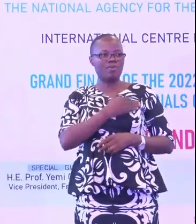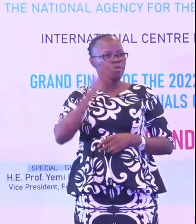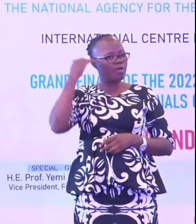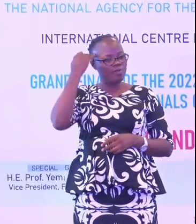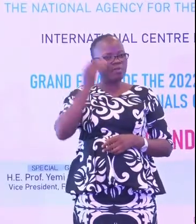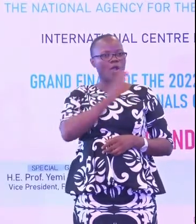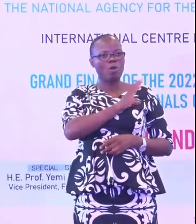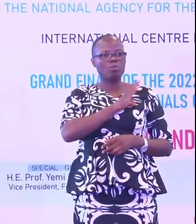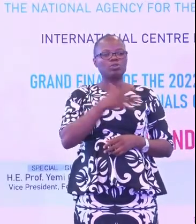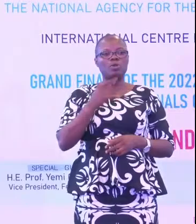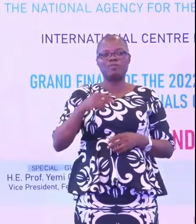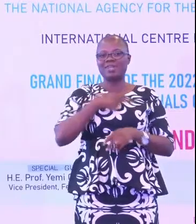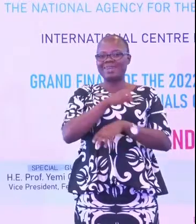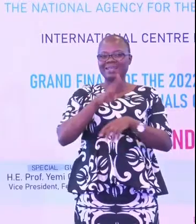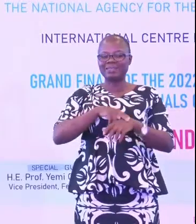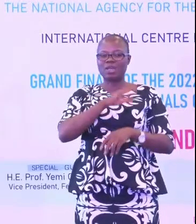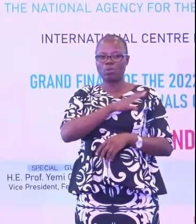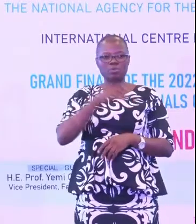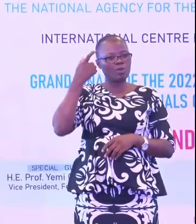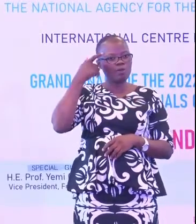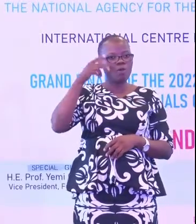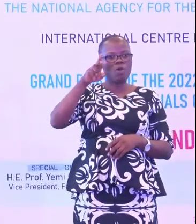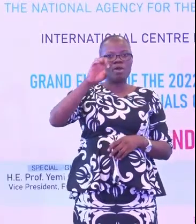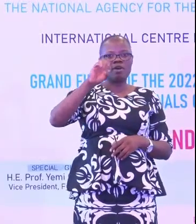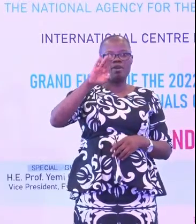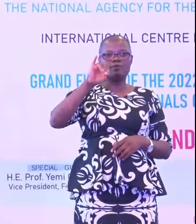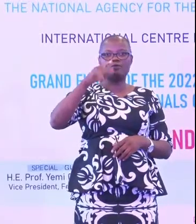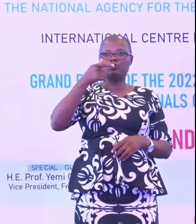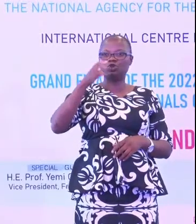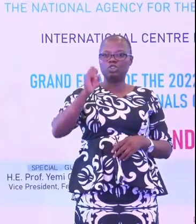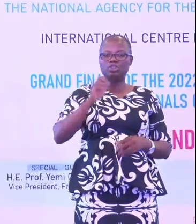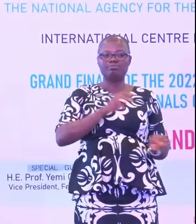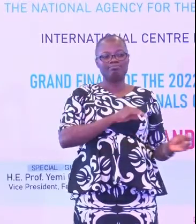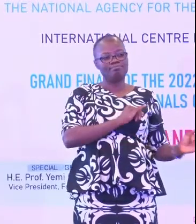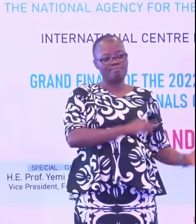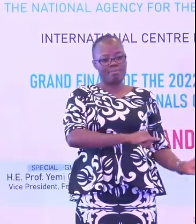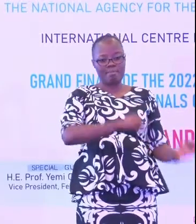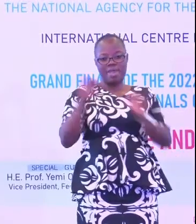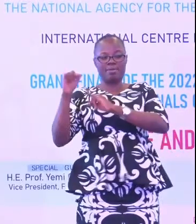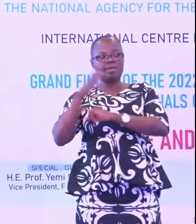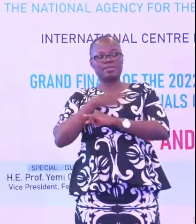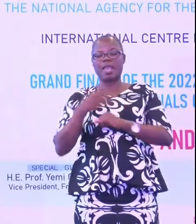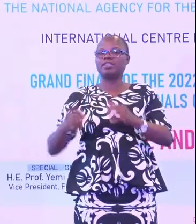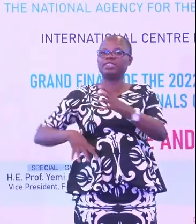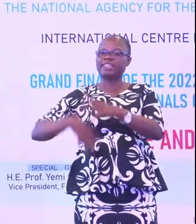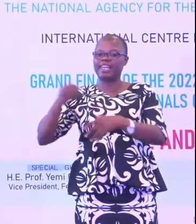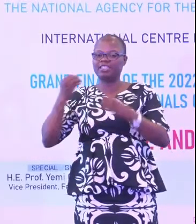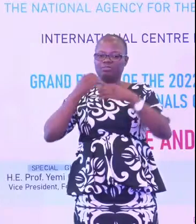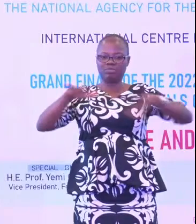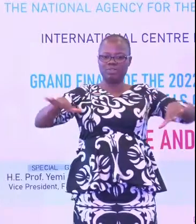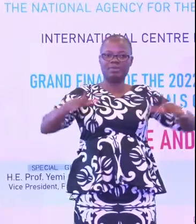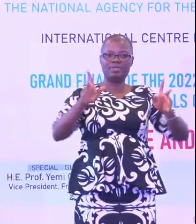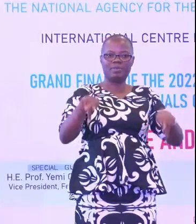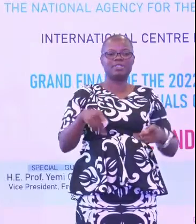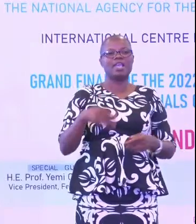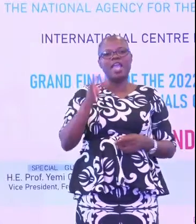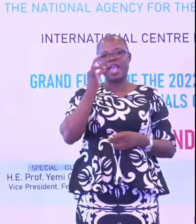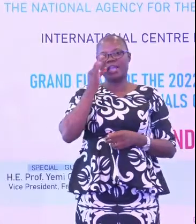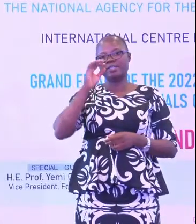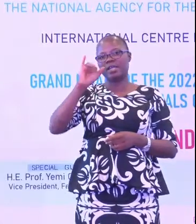National Commission for Refugees, Migrants, and Internally Displaced Persons, Hajia